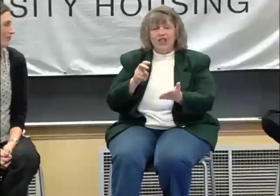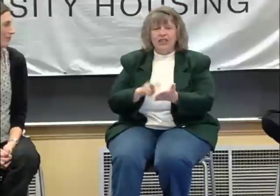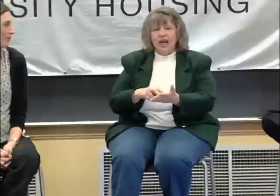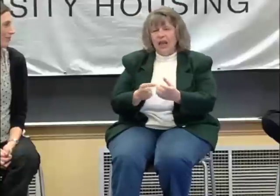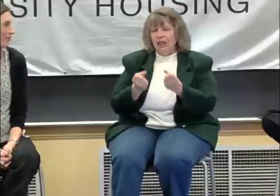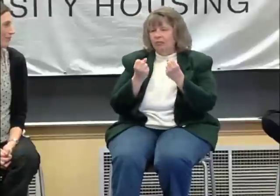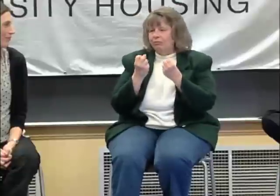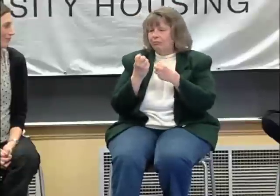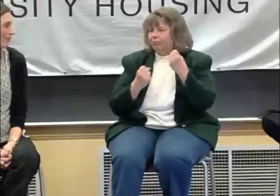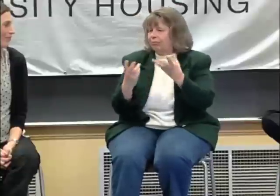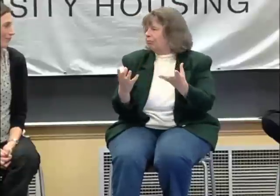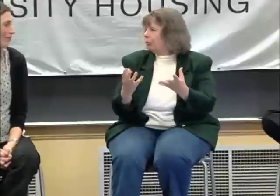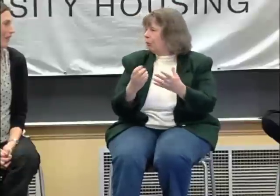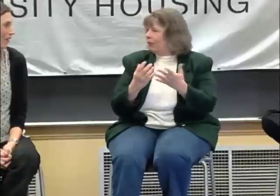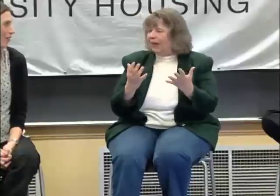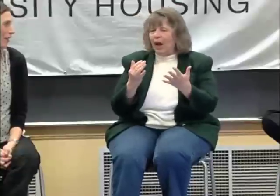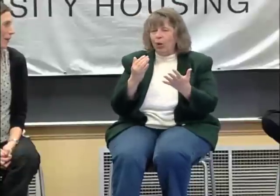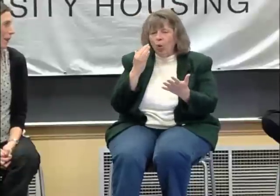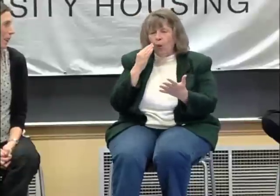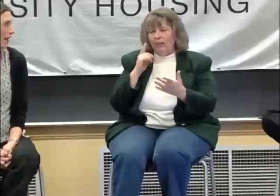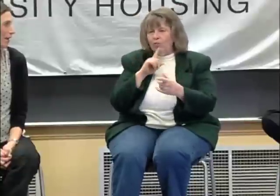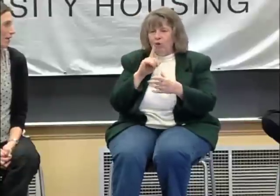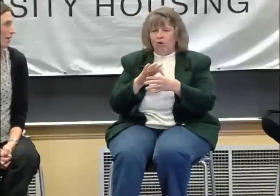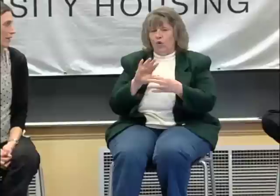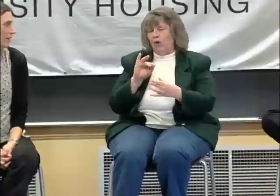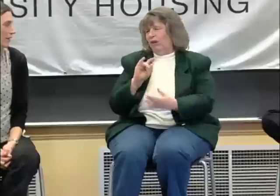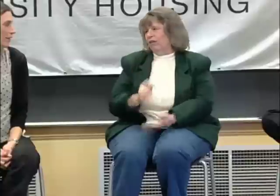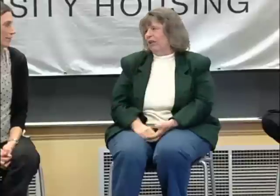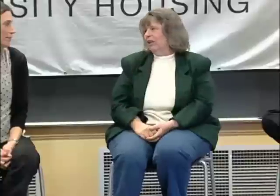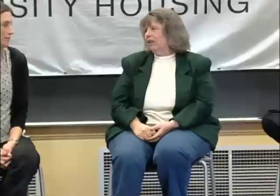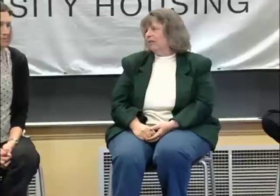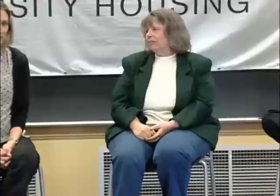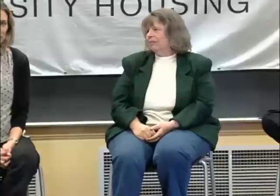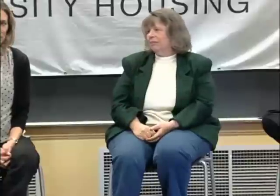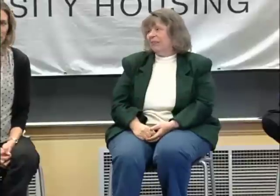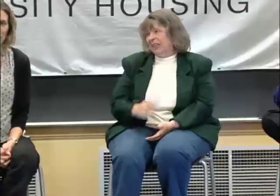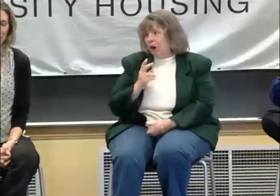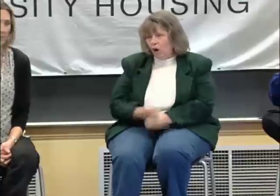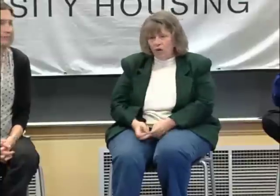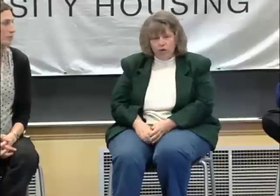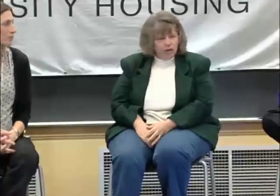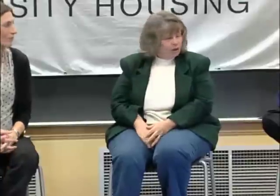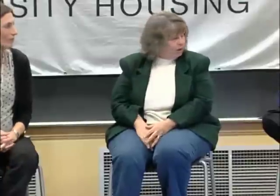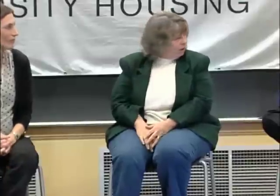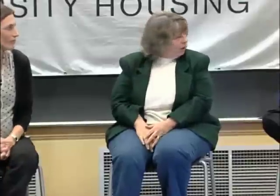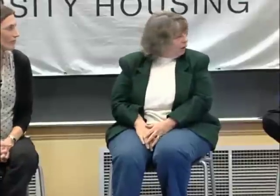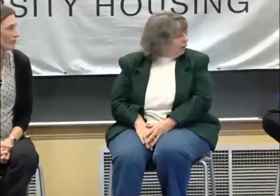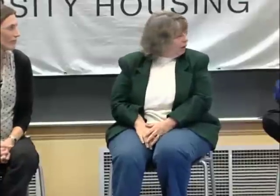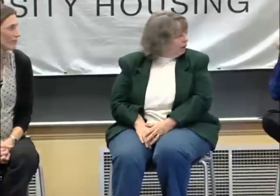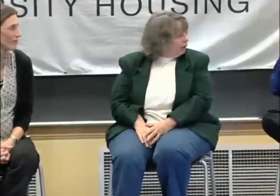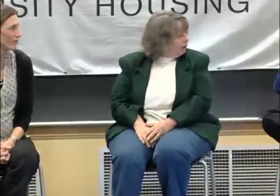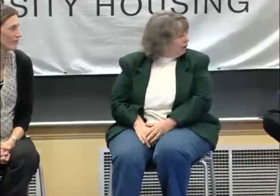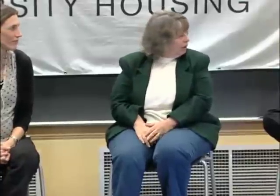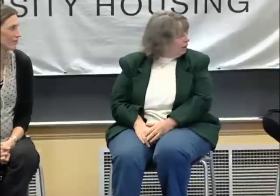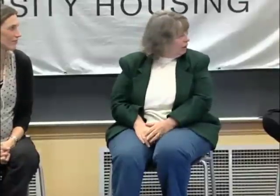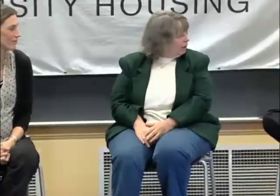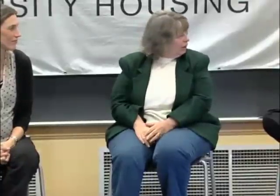story. You can't just take a stance and go, here's the signs, and get the point of it. It's really difficult.